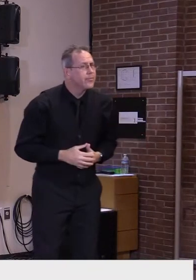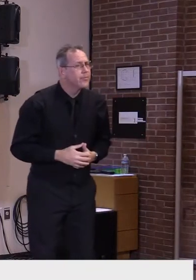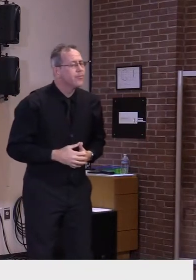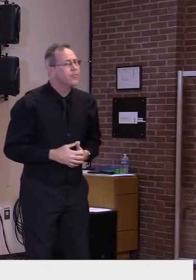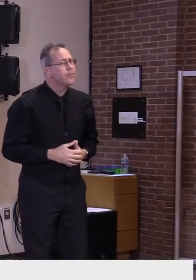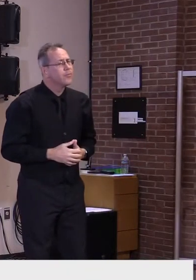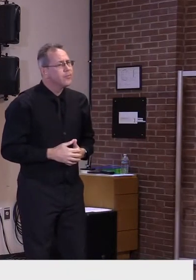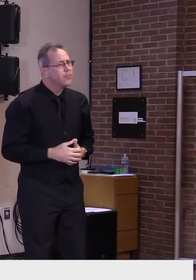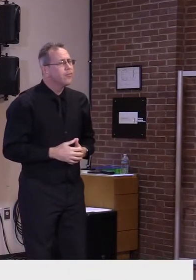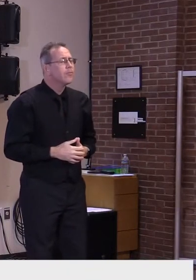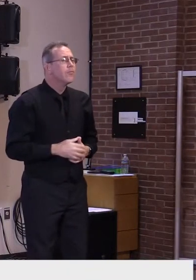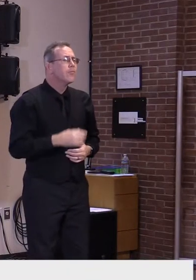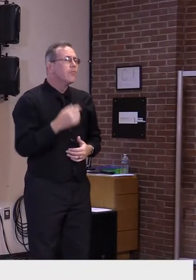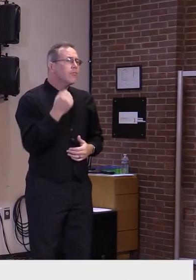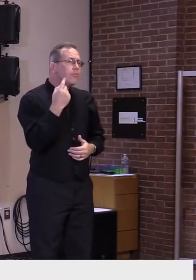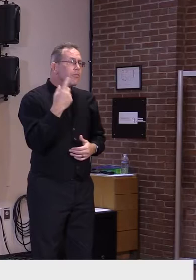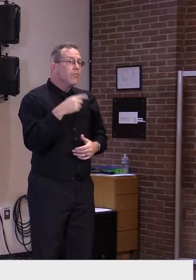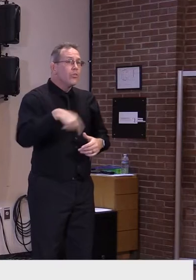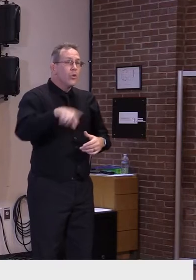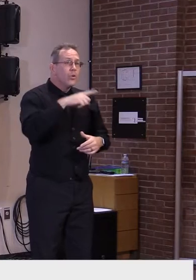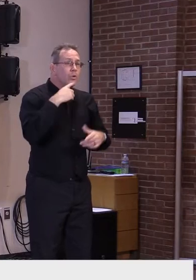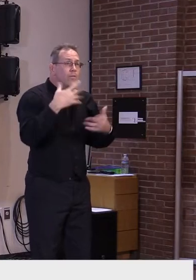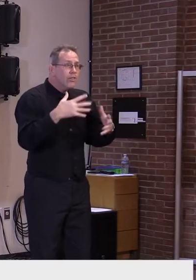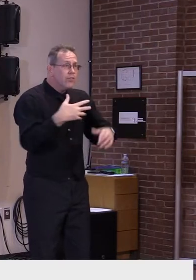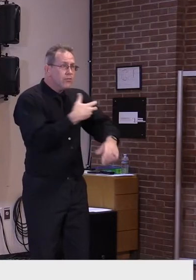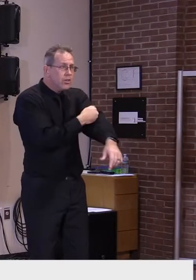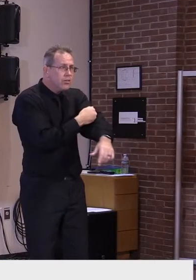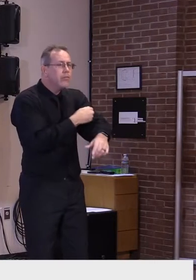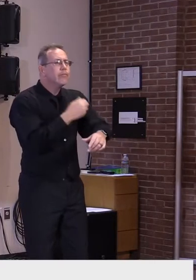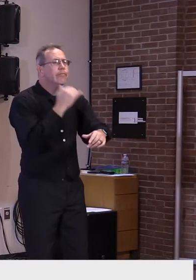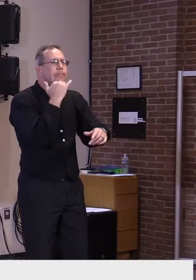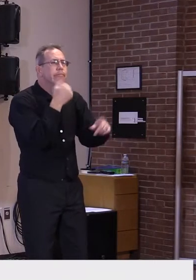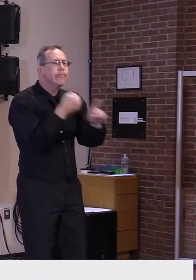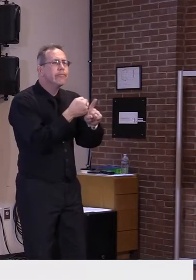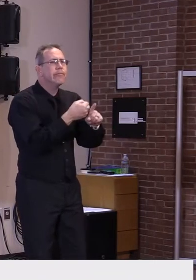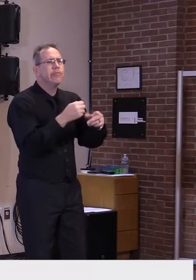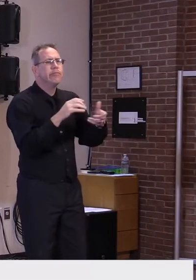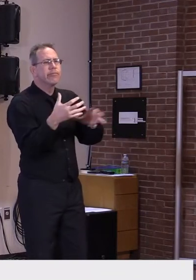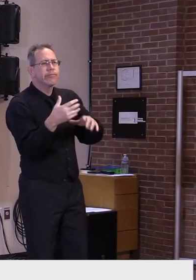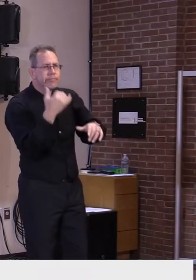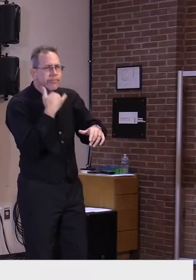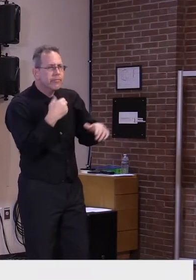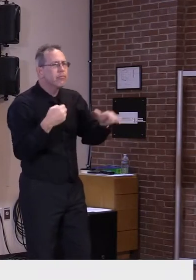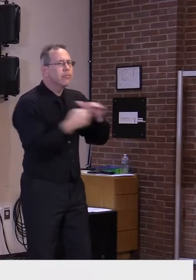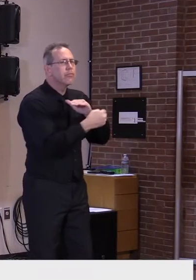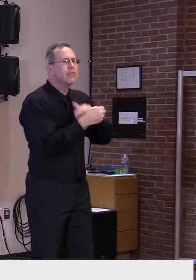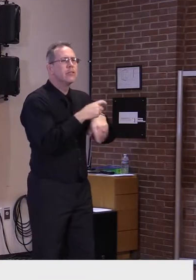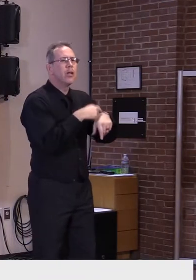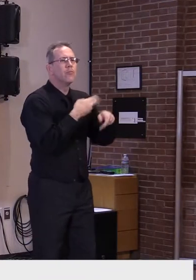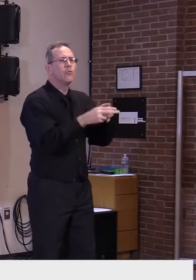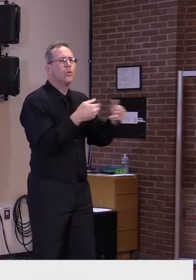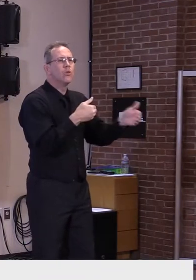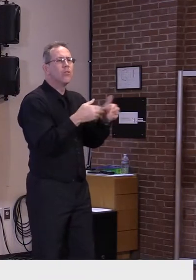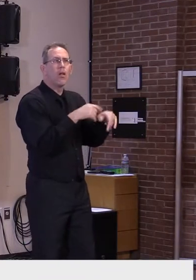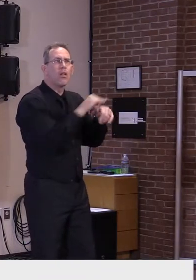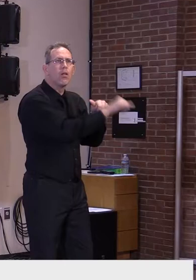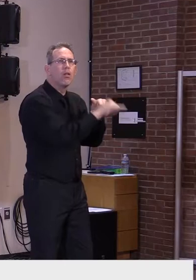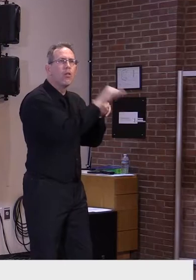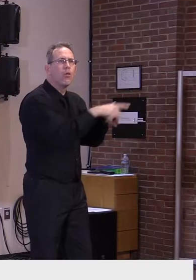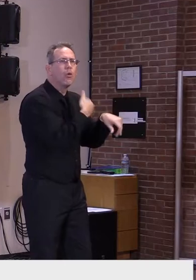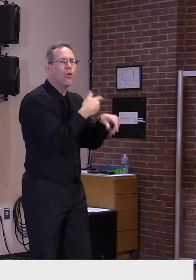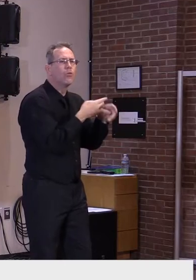the hospital than those who are not fully vaccinated. So across the entire population, those who are vaccinated are spending